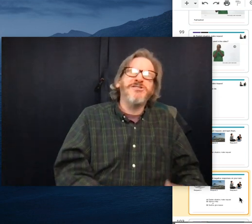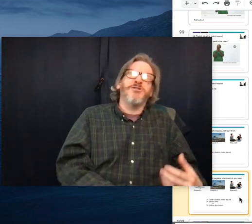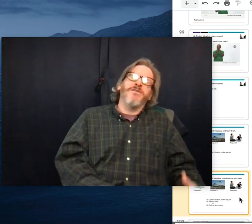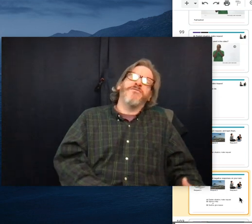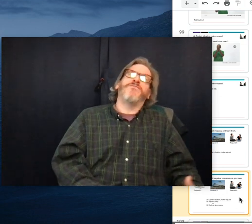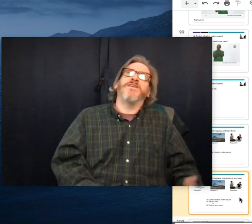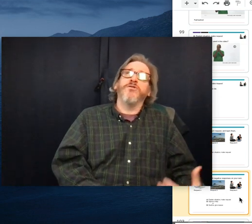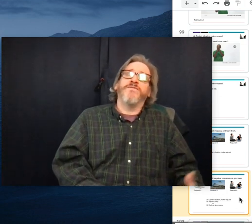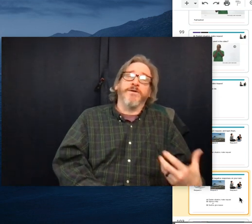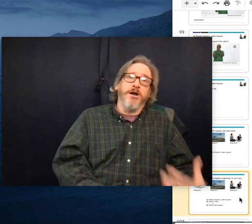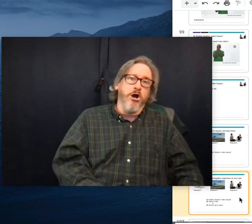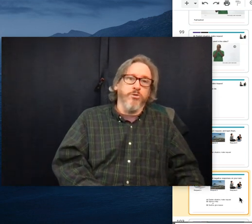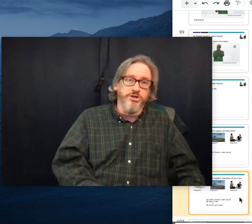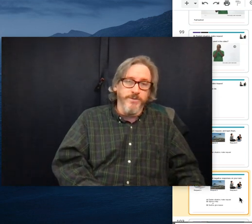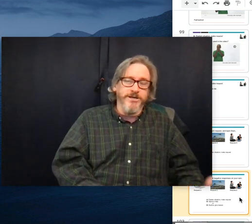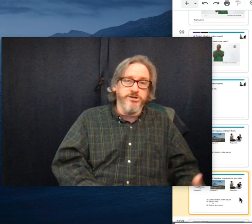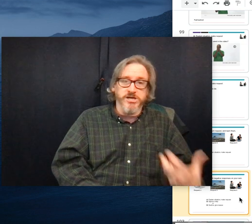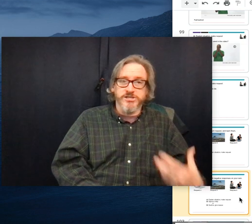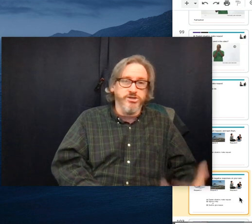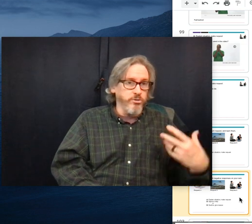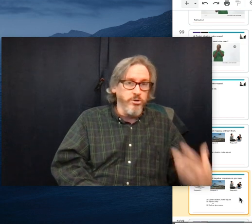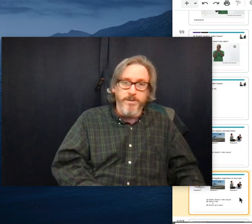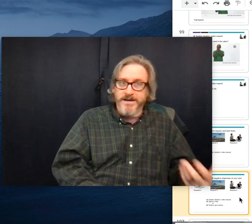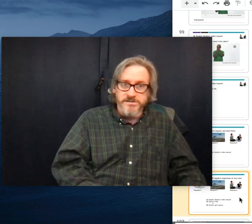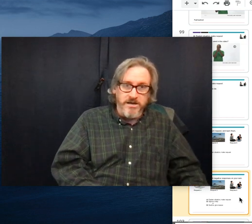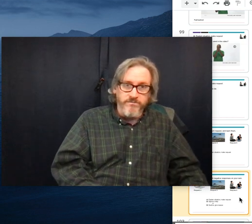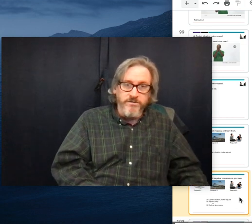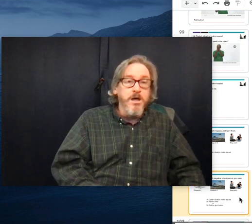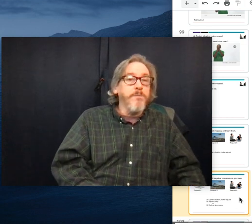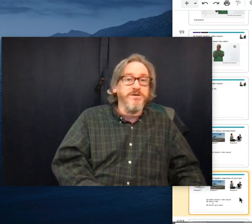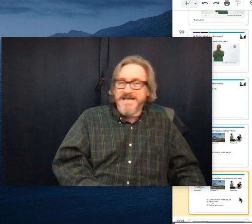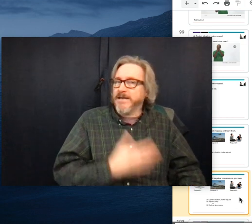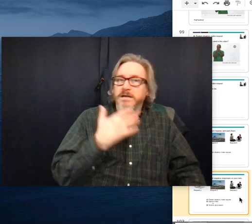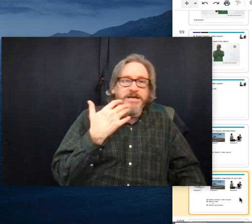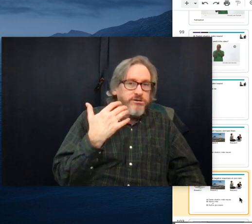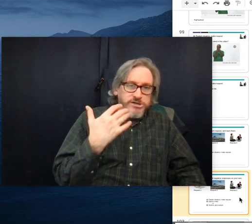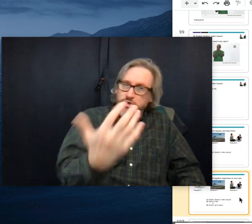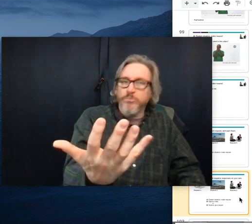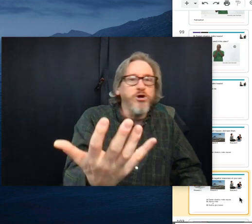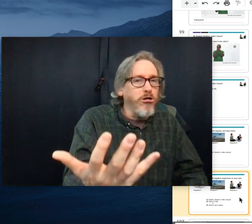to show up. Nothing. Didn't come.